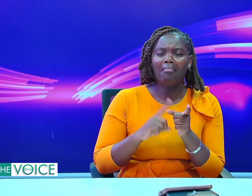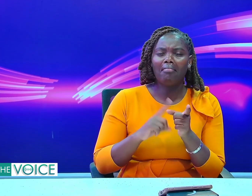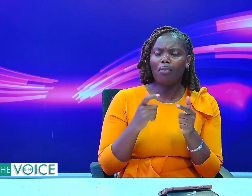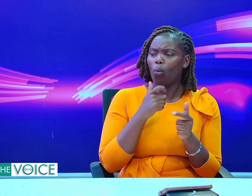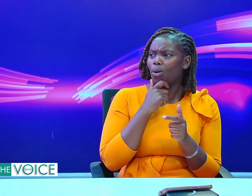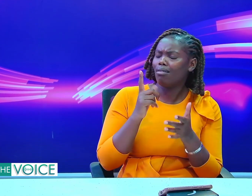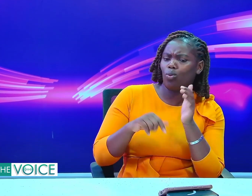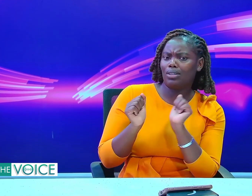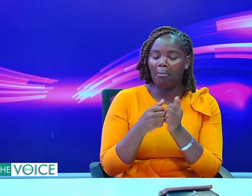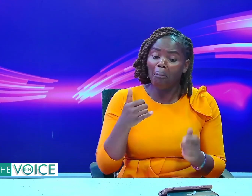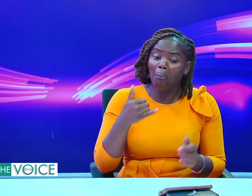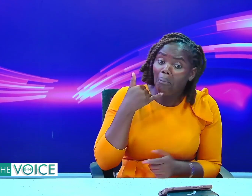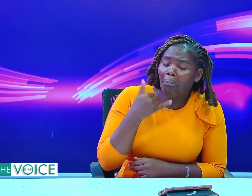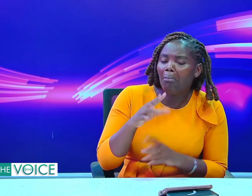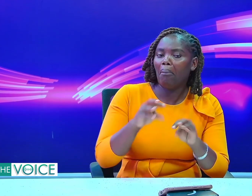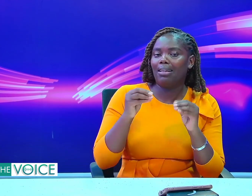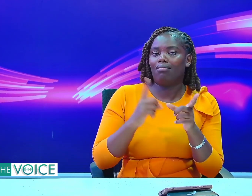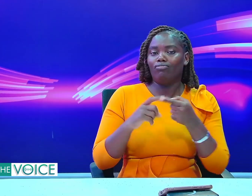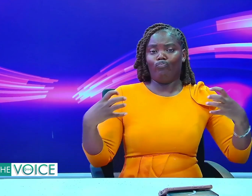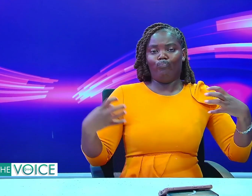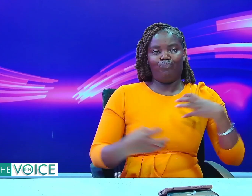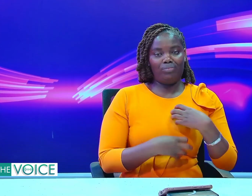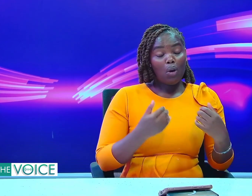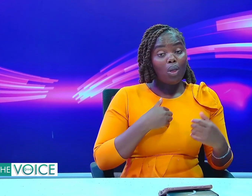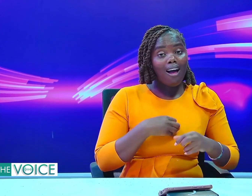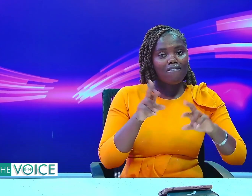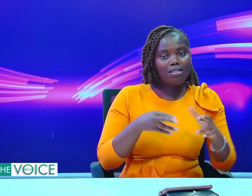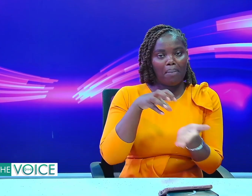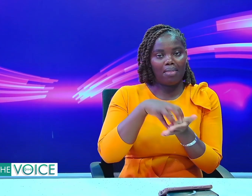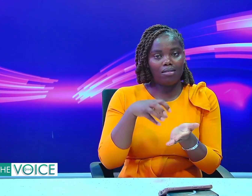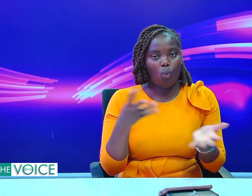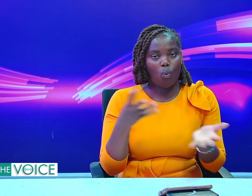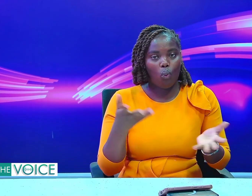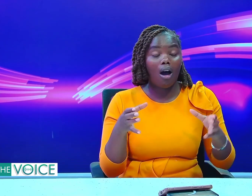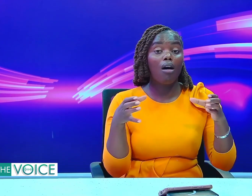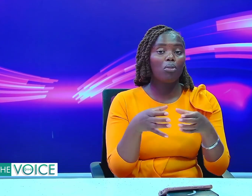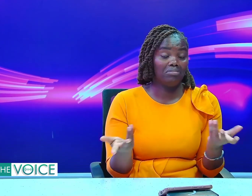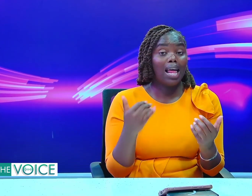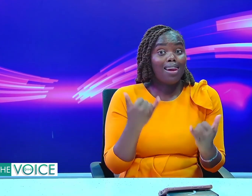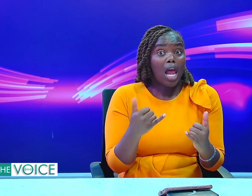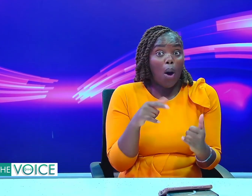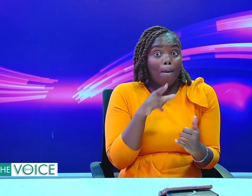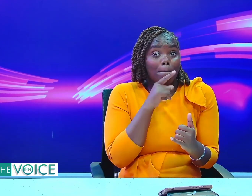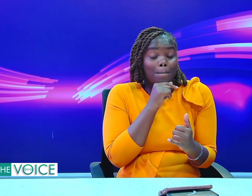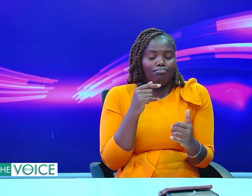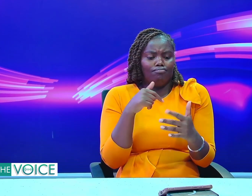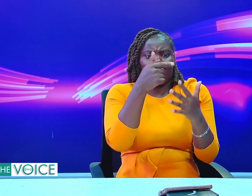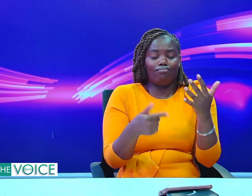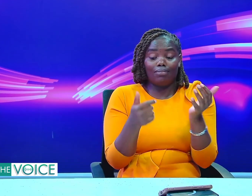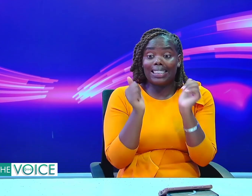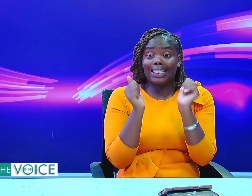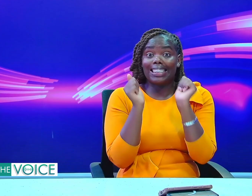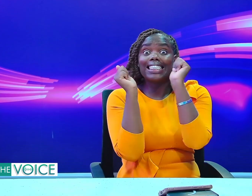office, and on following up, they were shocked to get that it was a rape case involving a gang of